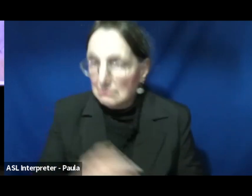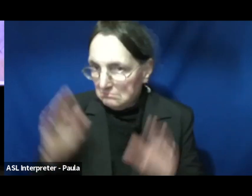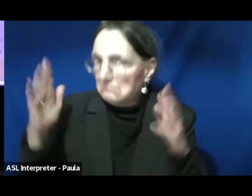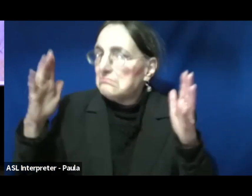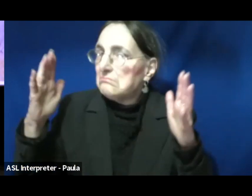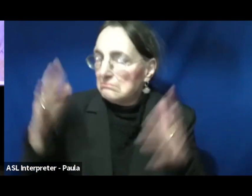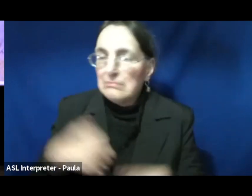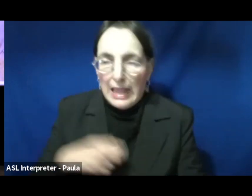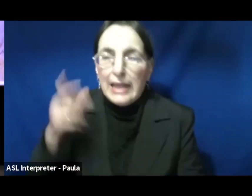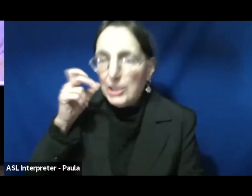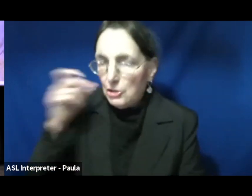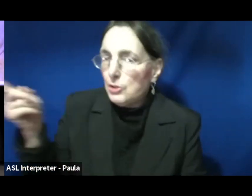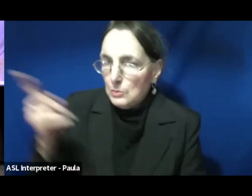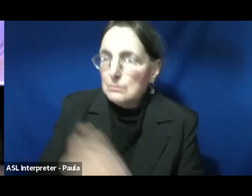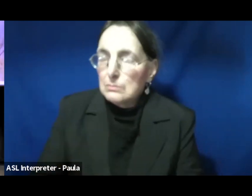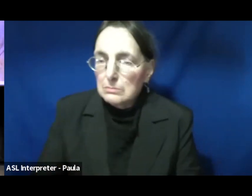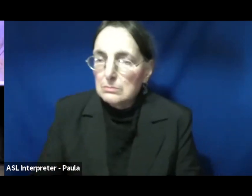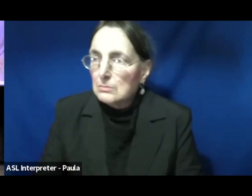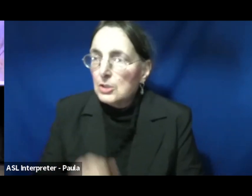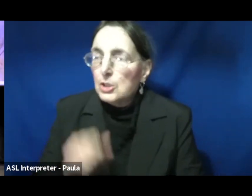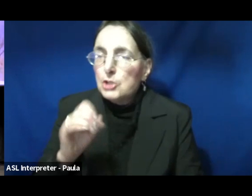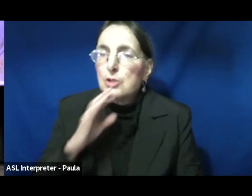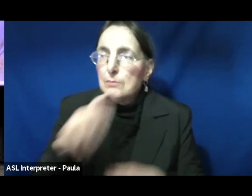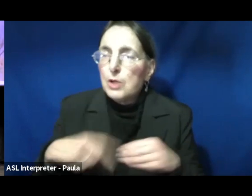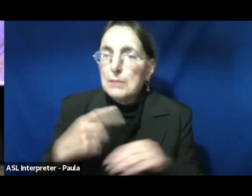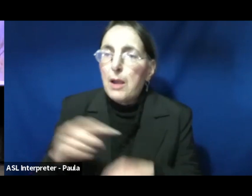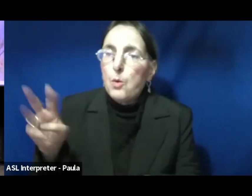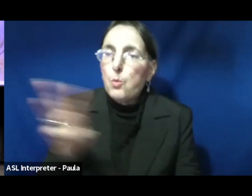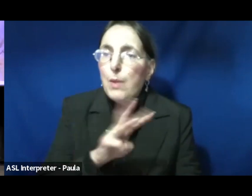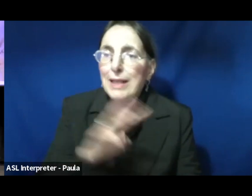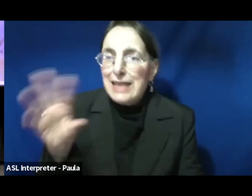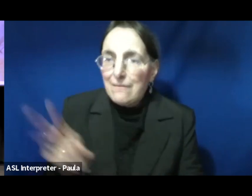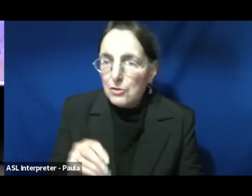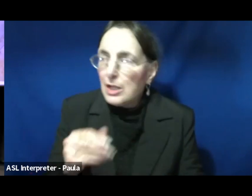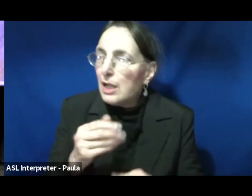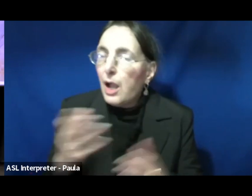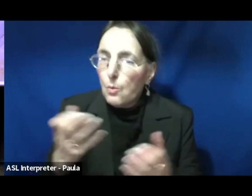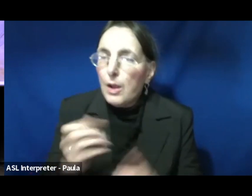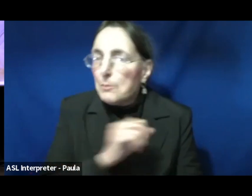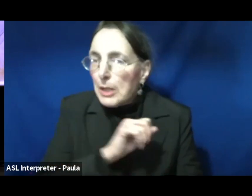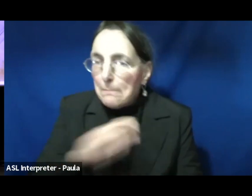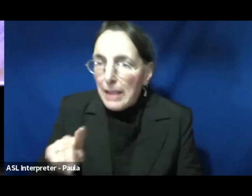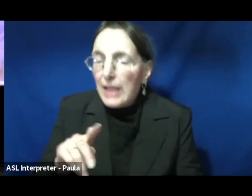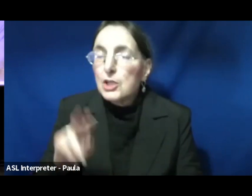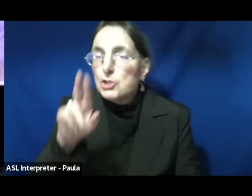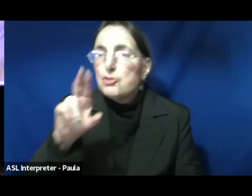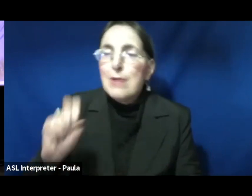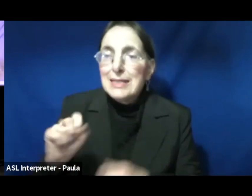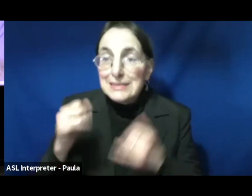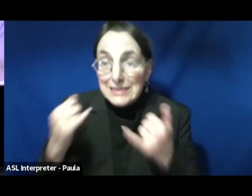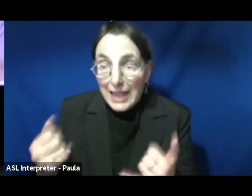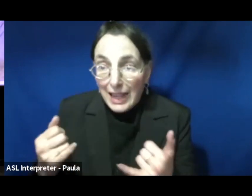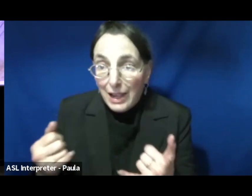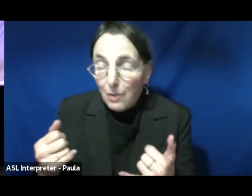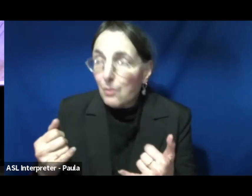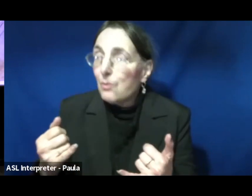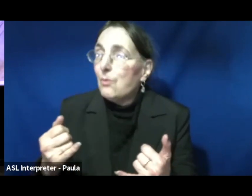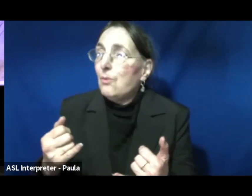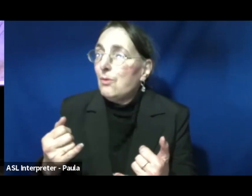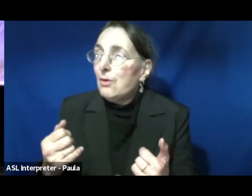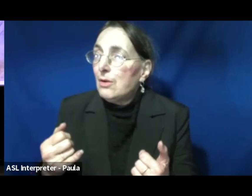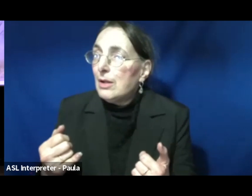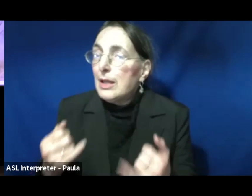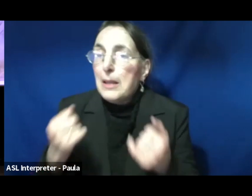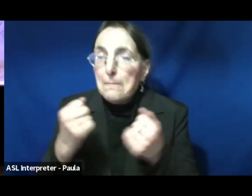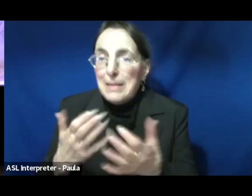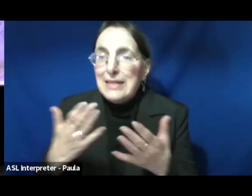hear you. So I'm talking about West Africa. I want to bring this back home. In the US now, we're doing, our native brothers and sisters are doing what we call